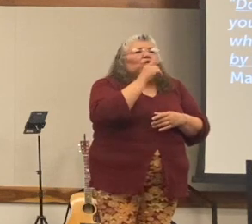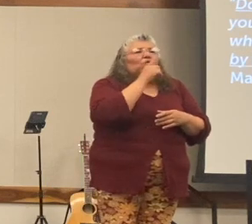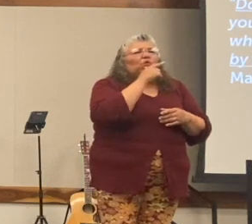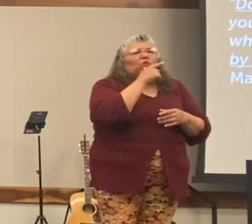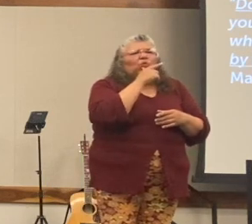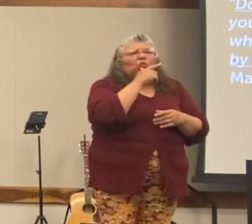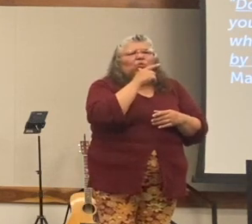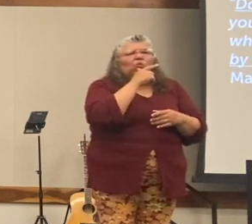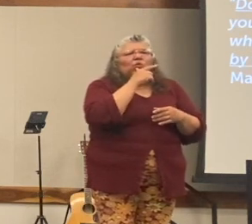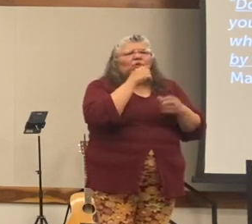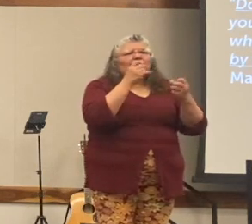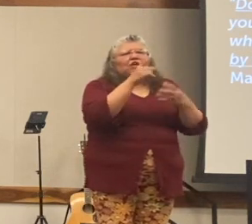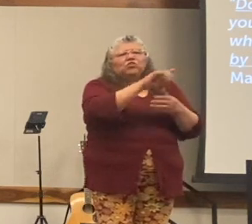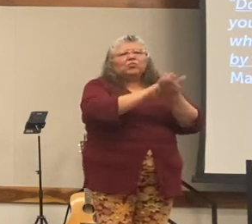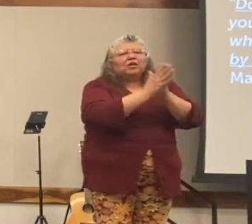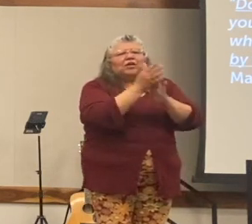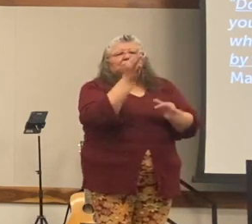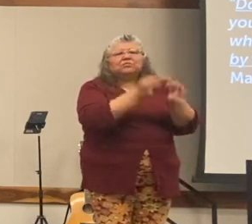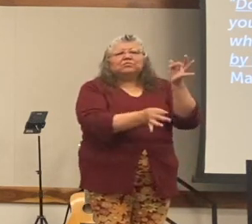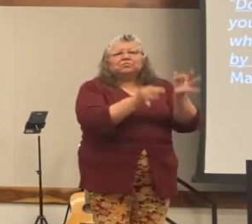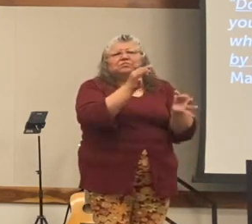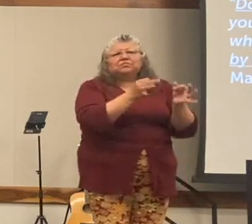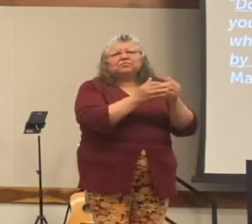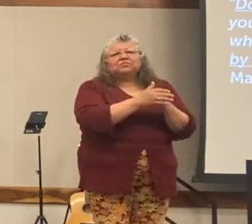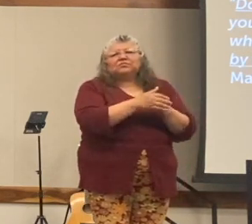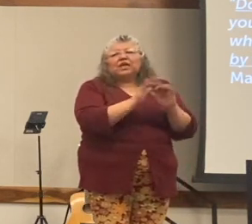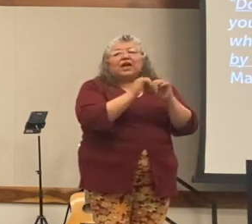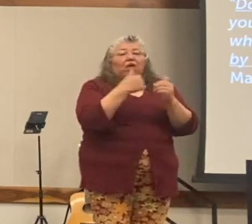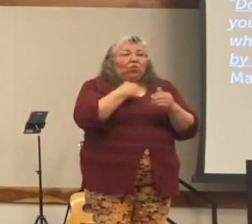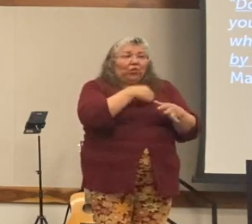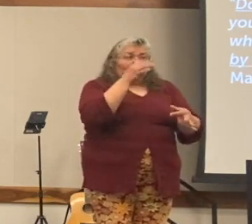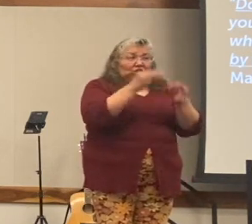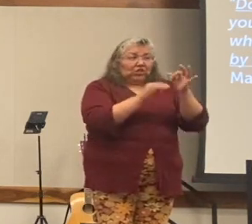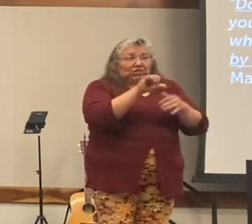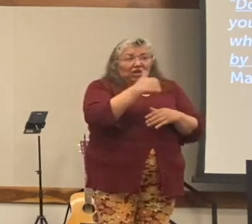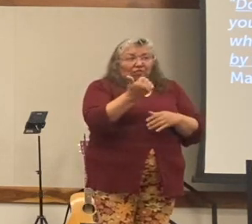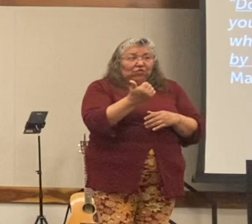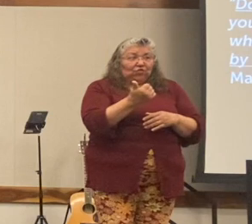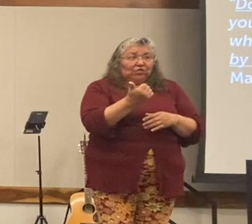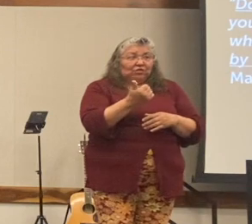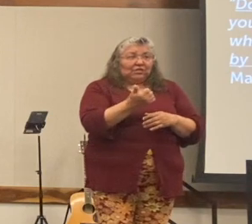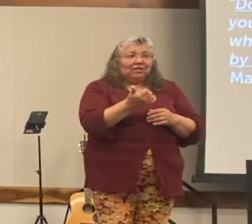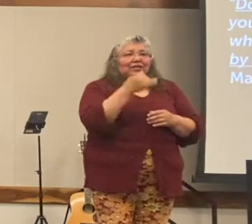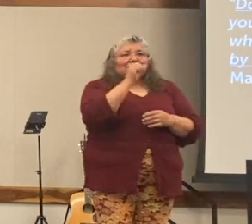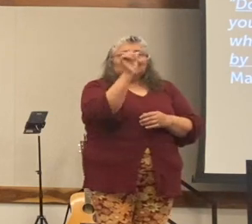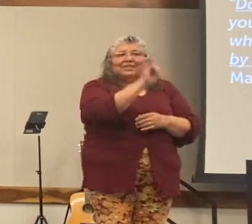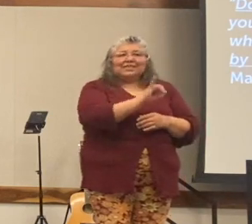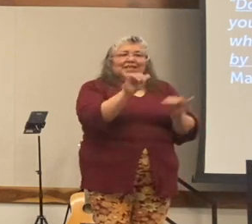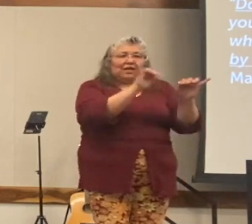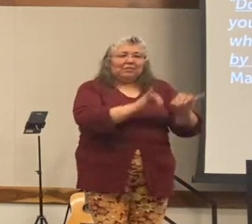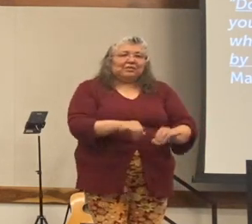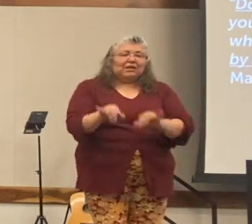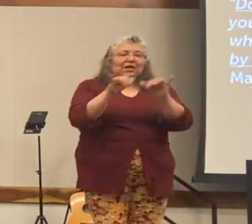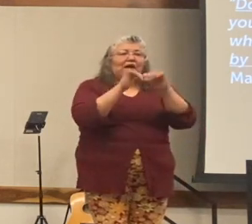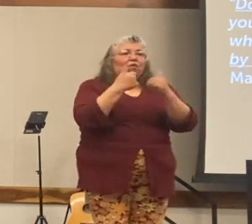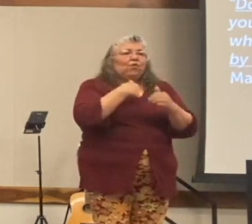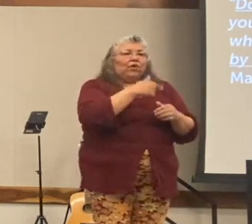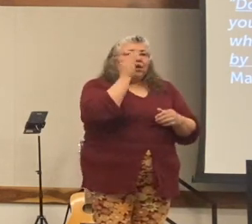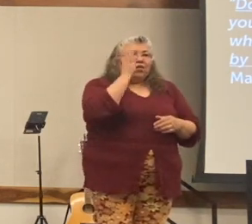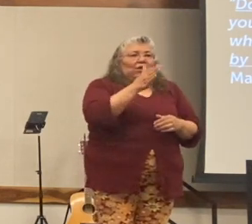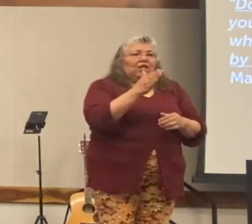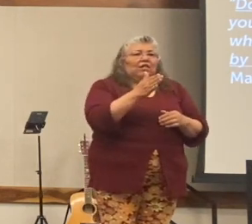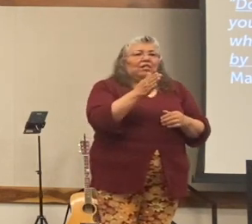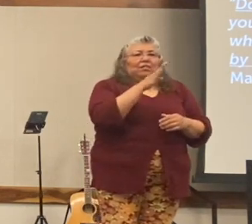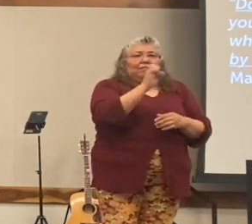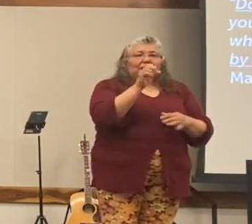you judge? Listen, how we judge others is the same standard of how we are going